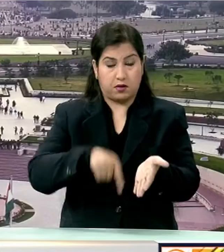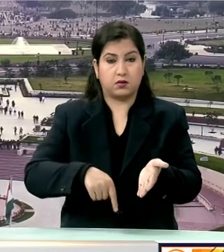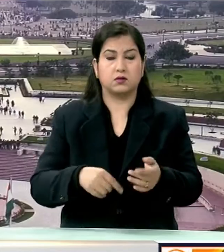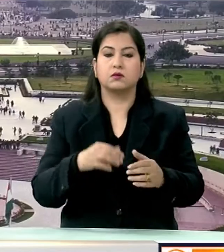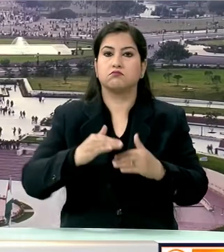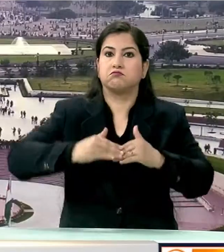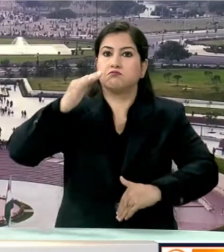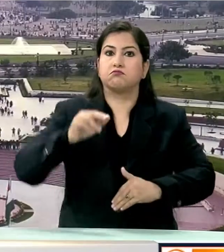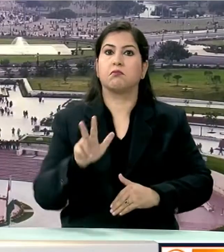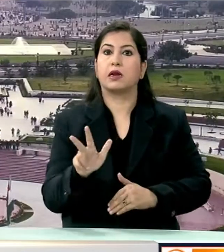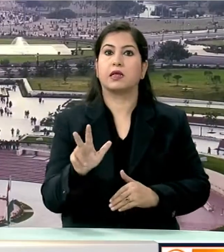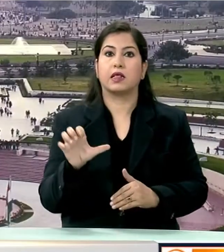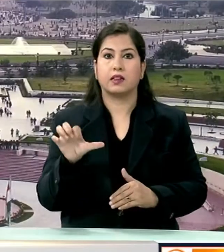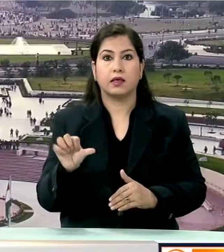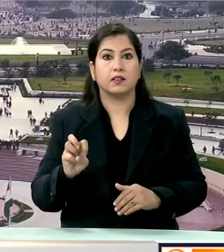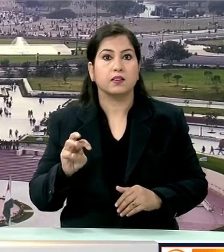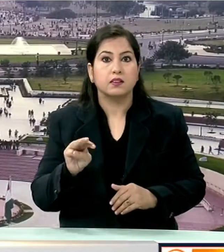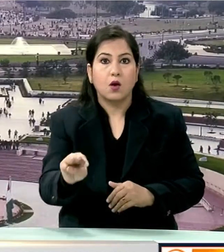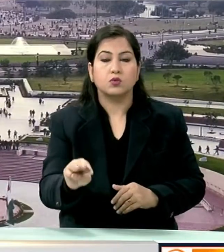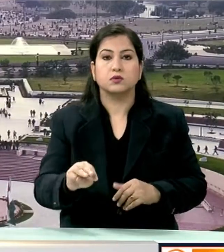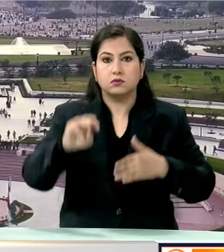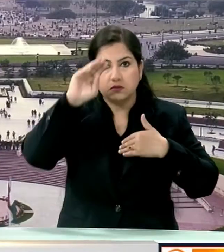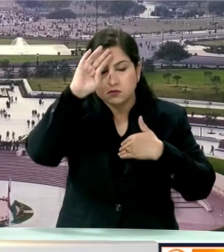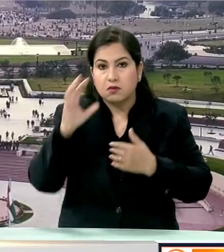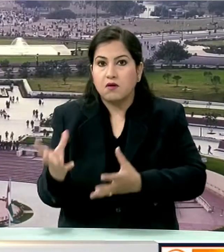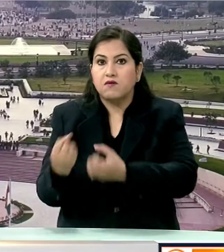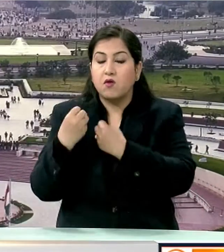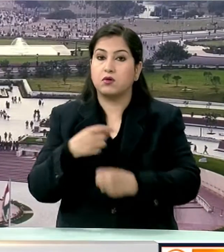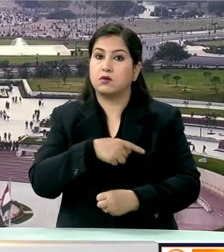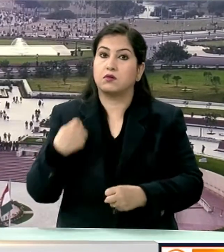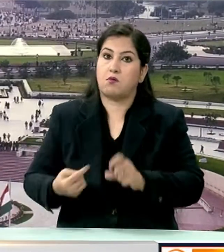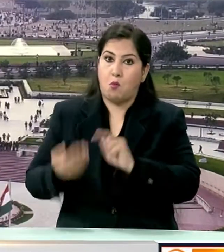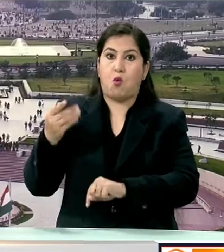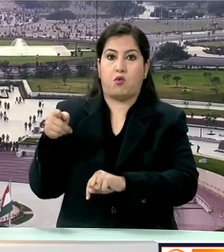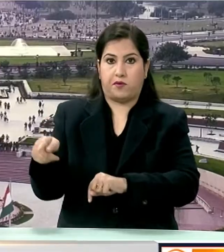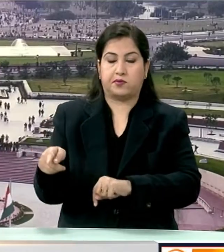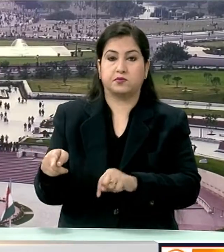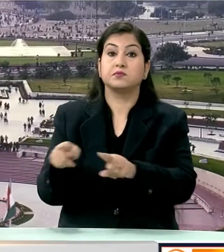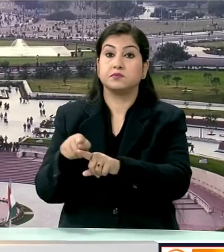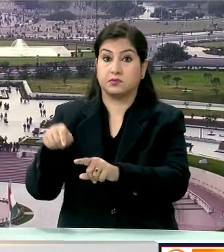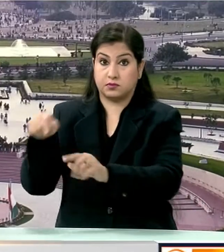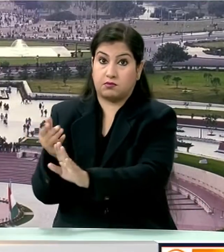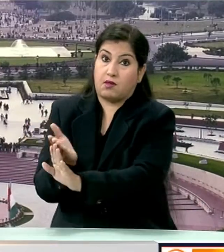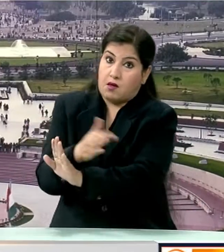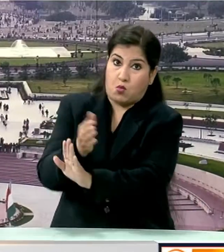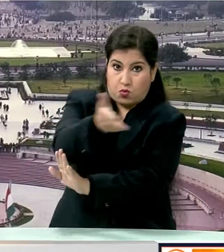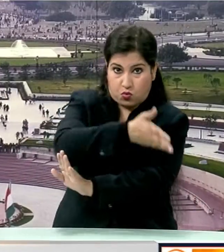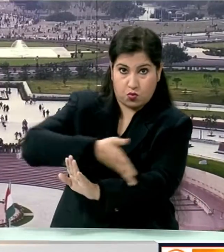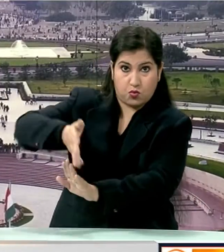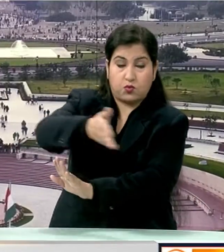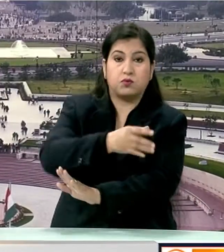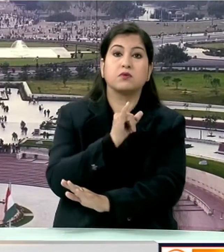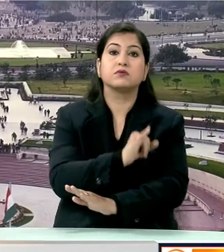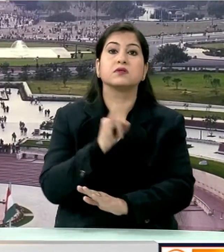over 89,000 cases of the virus globally, majority in China. Outside of China, it has spread to